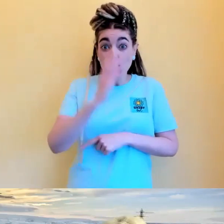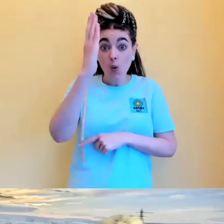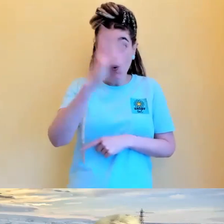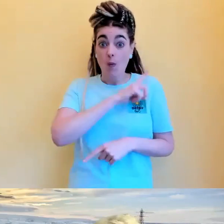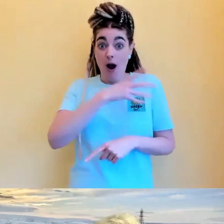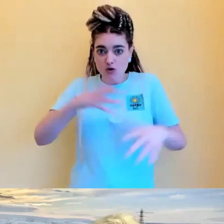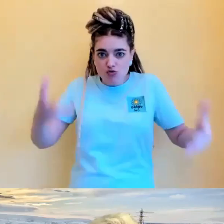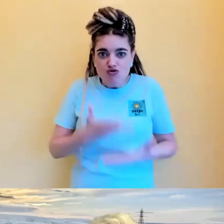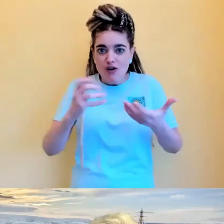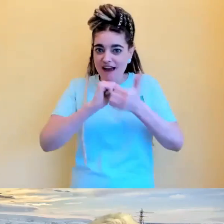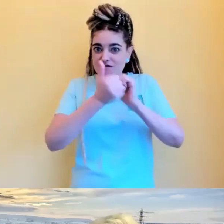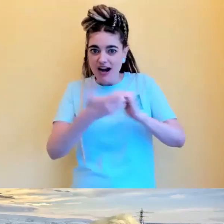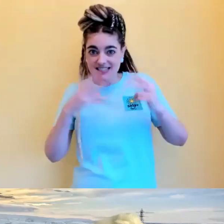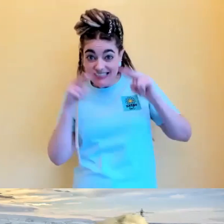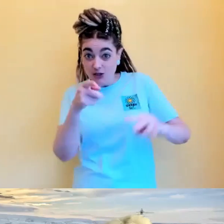it.